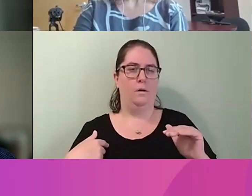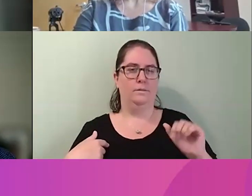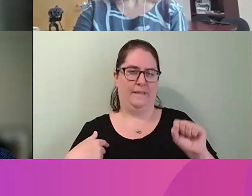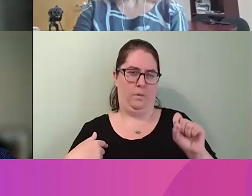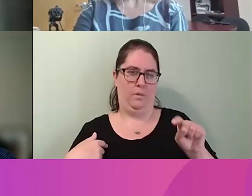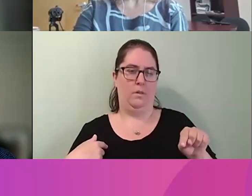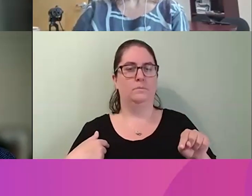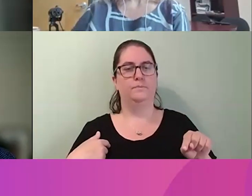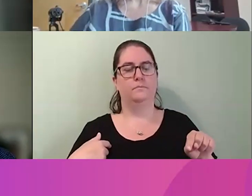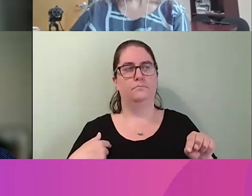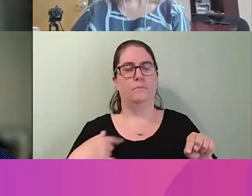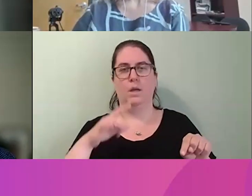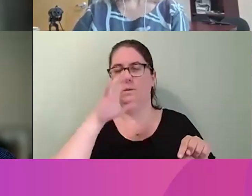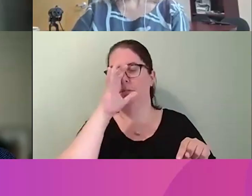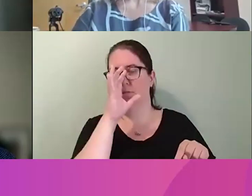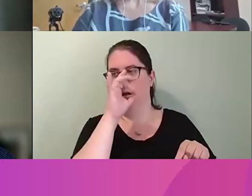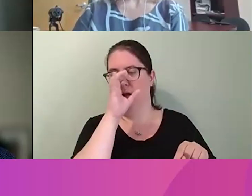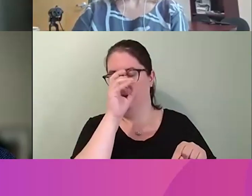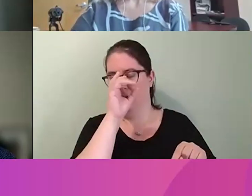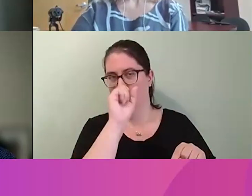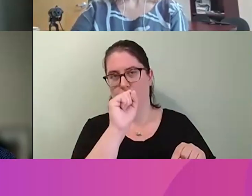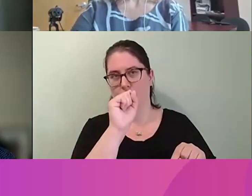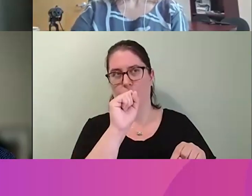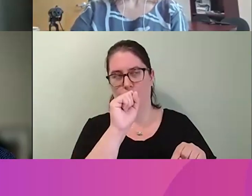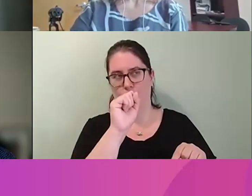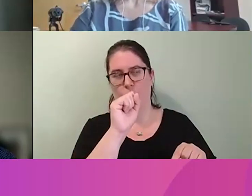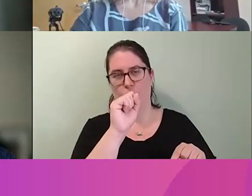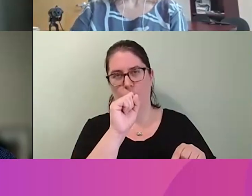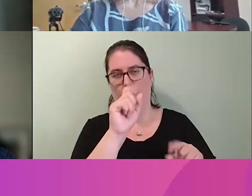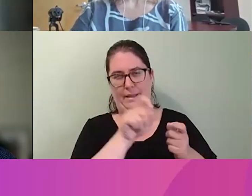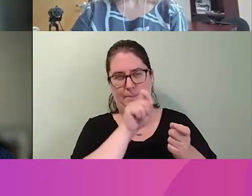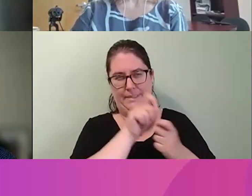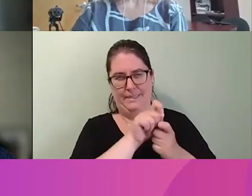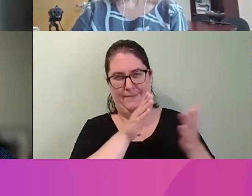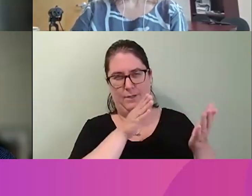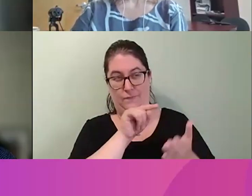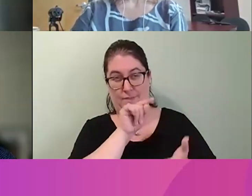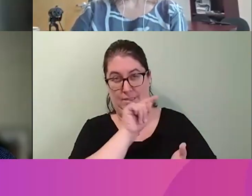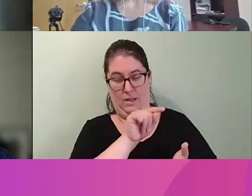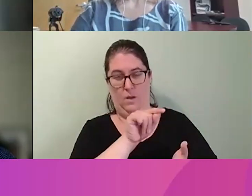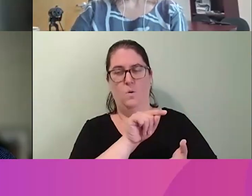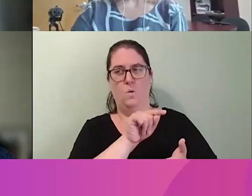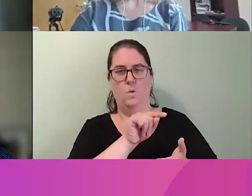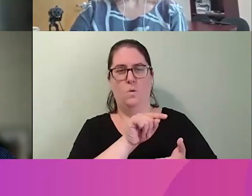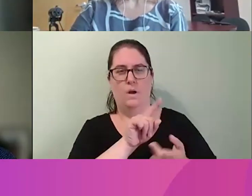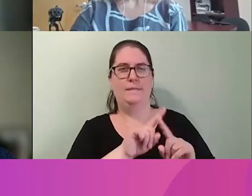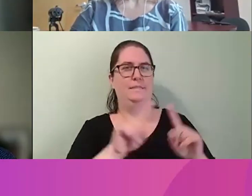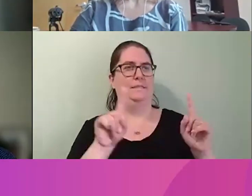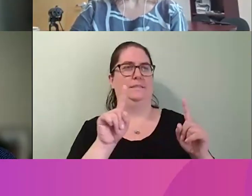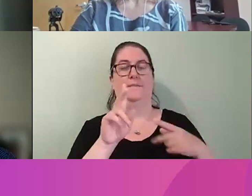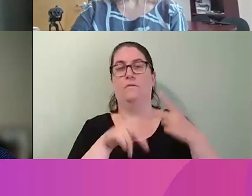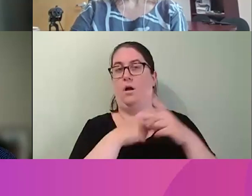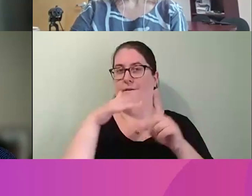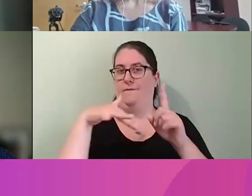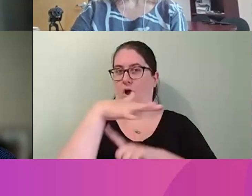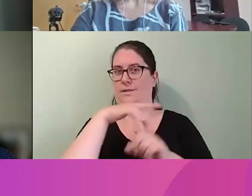It was fascinating to learn about some of the specific services that are developed. A very different context than us